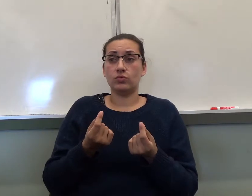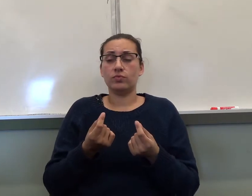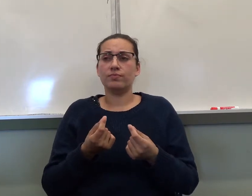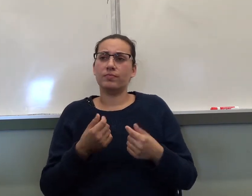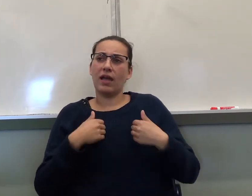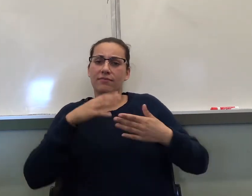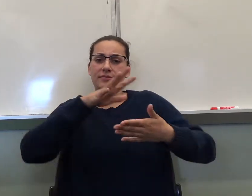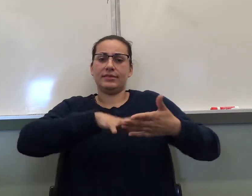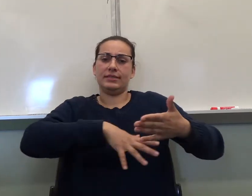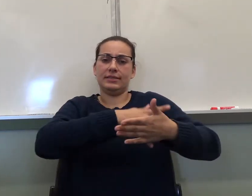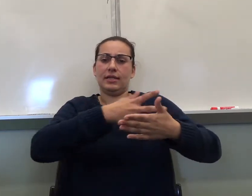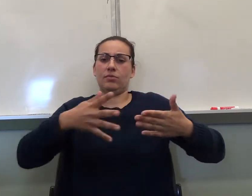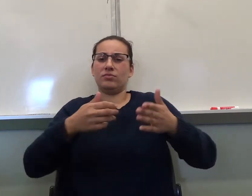you have on page